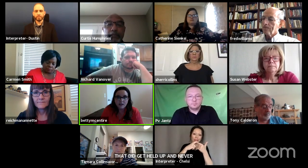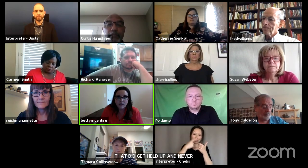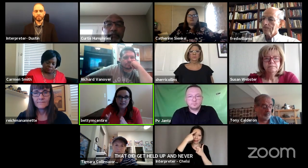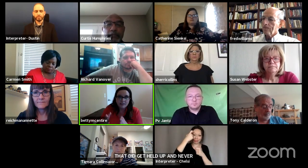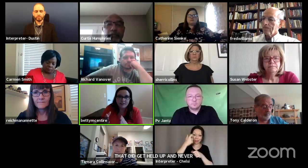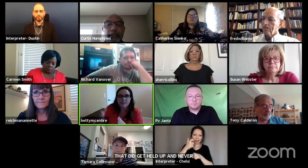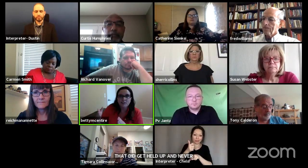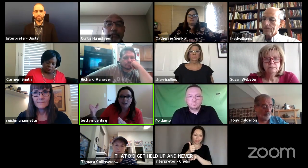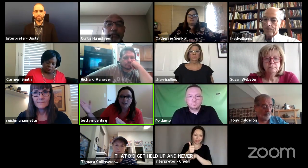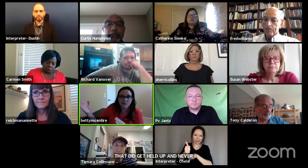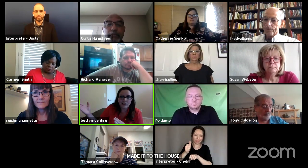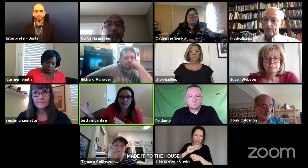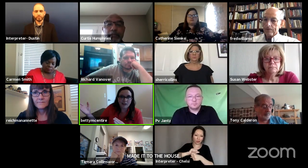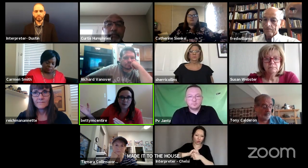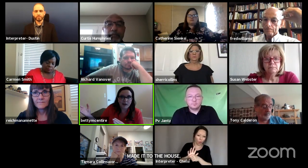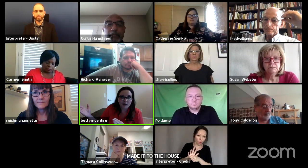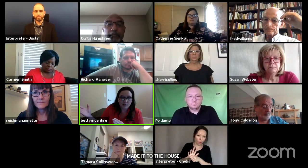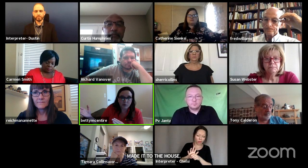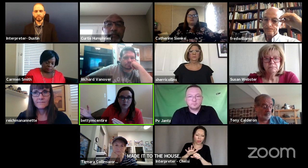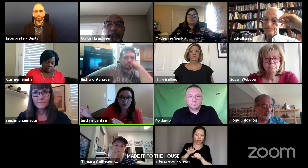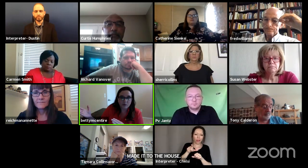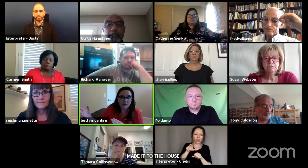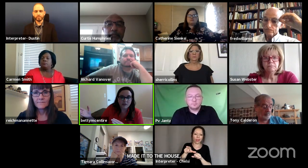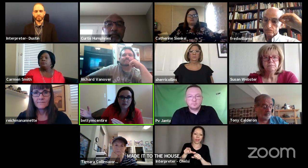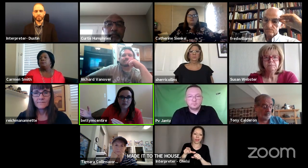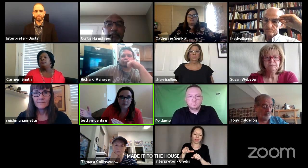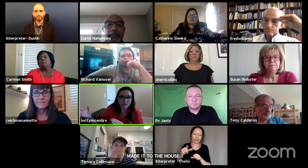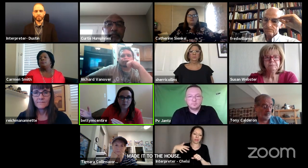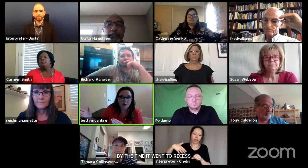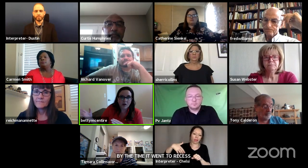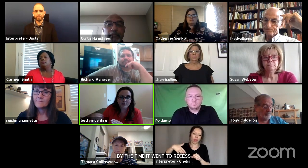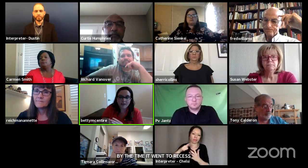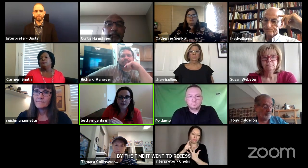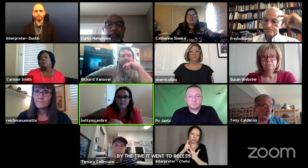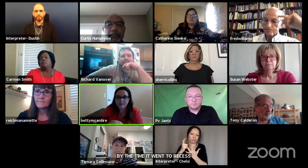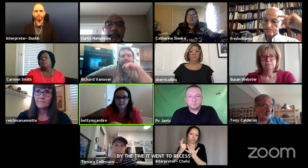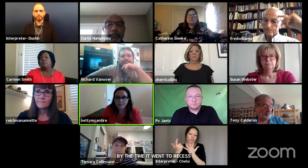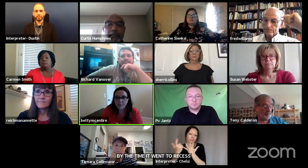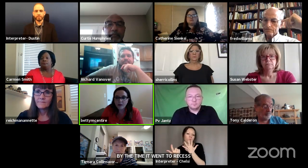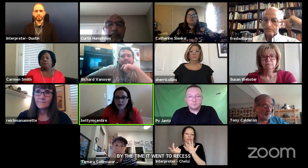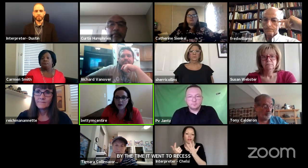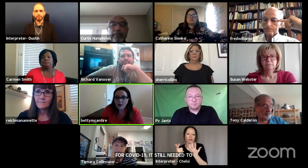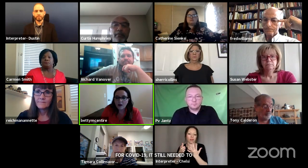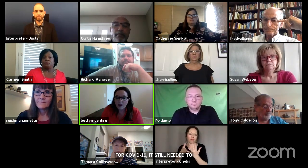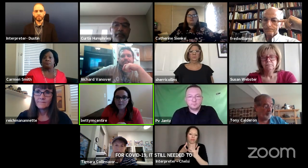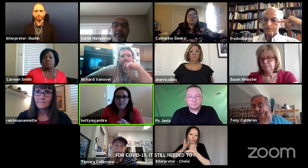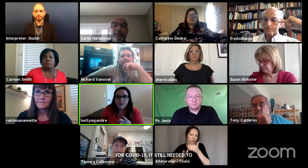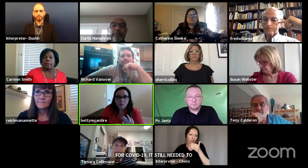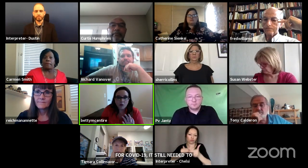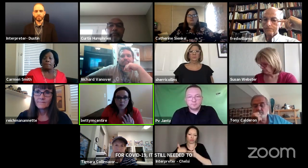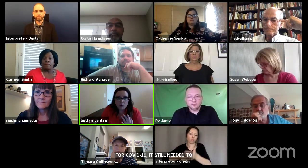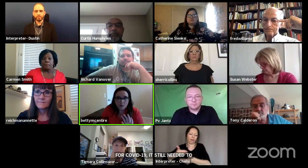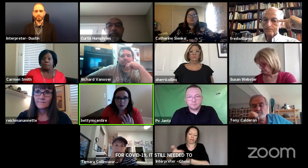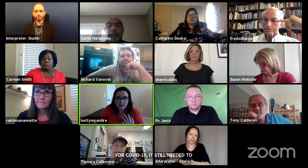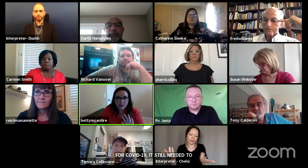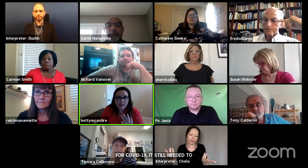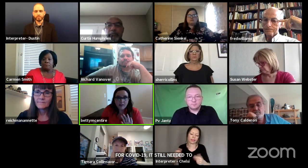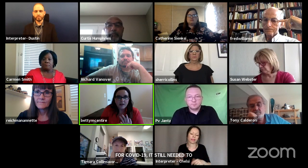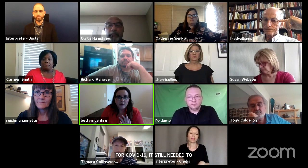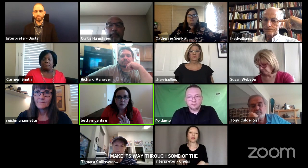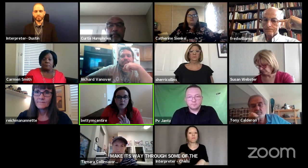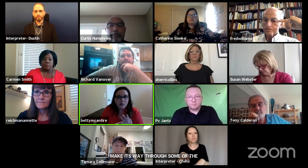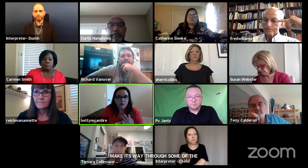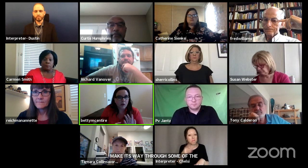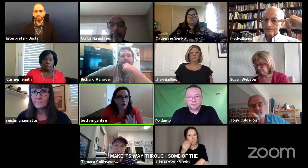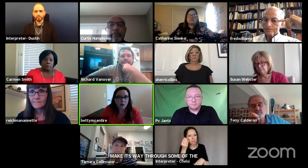COVID-19, it still needed to make its way through some of the process. There were rumors